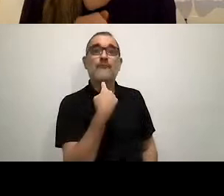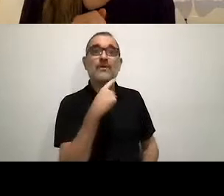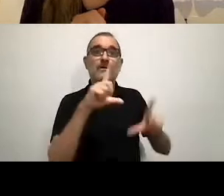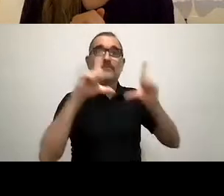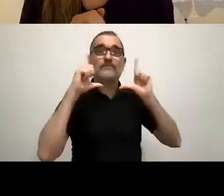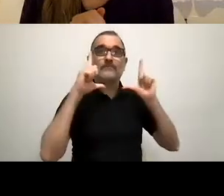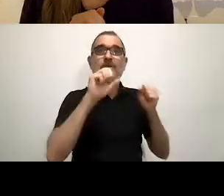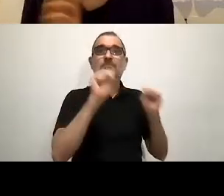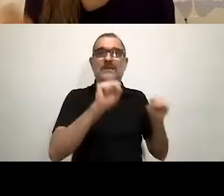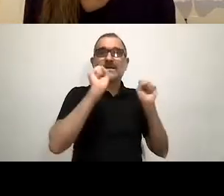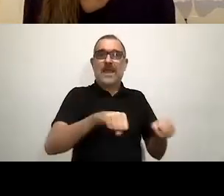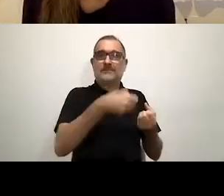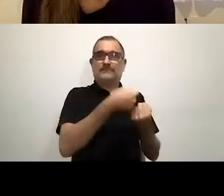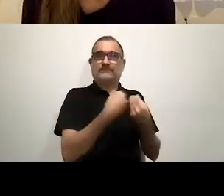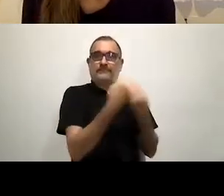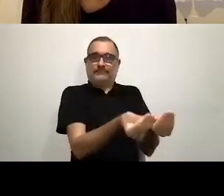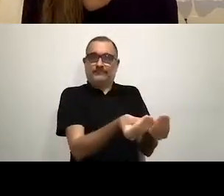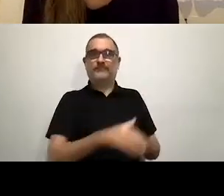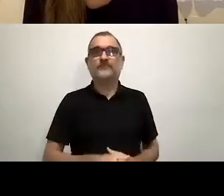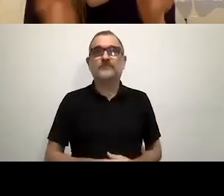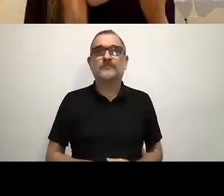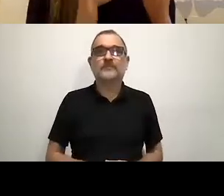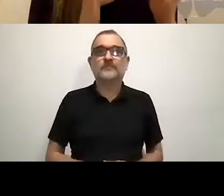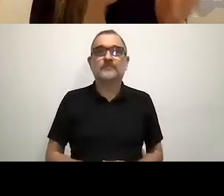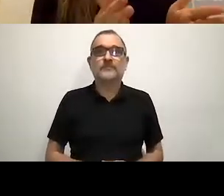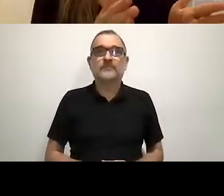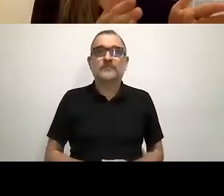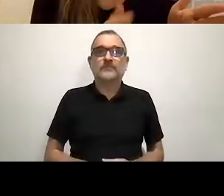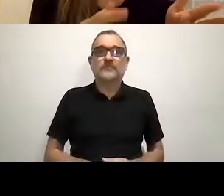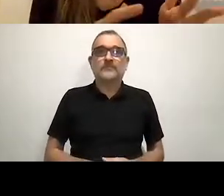Okay, so essential skills for the